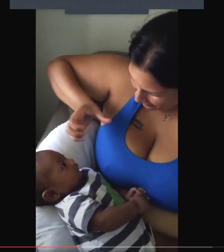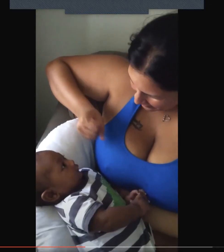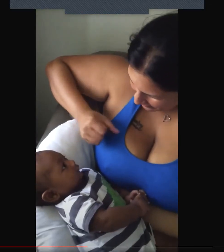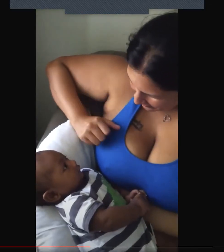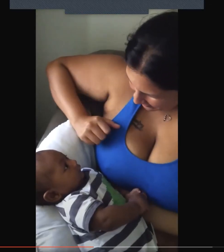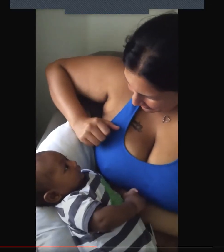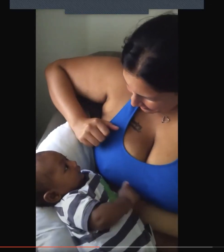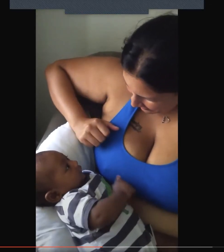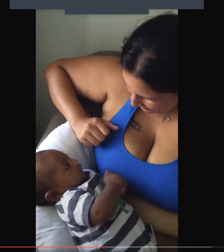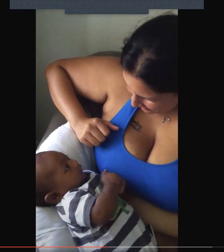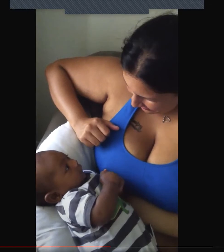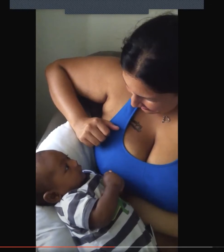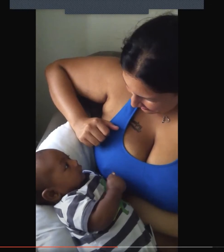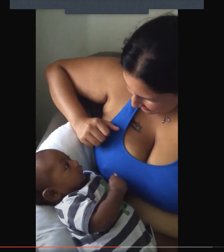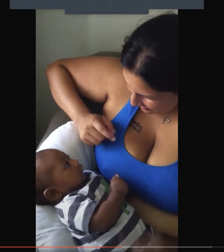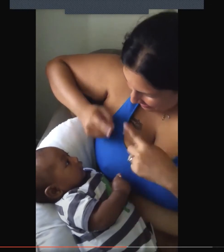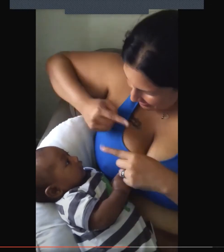Milk.